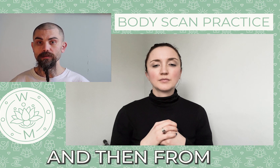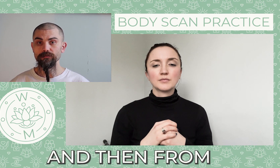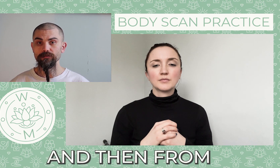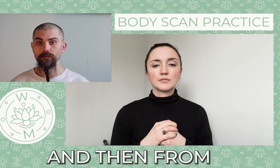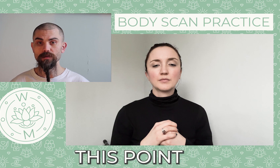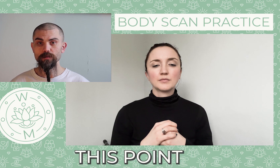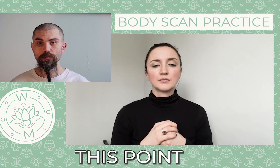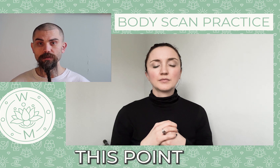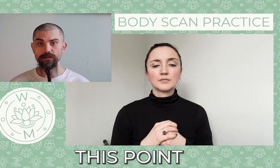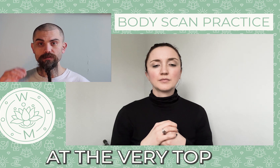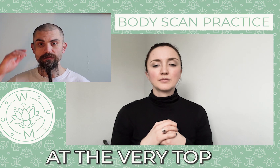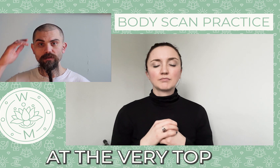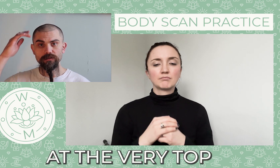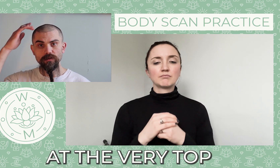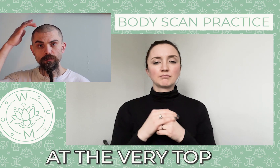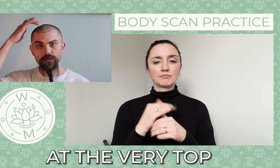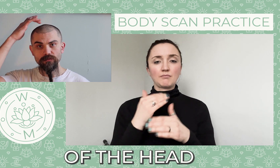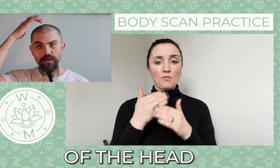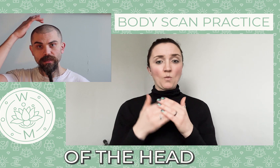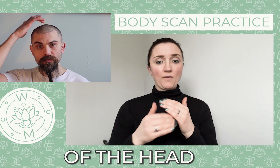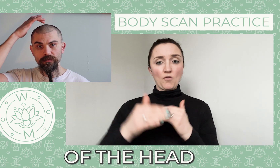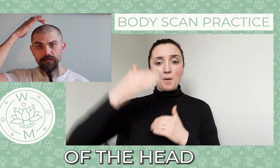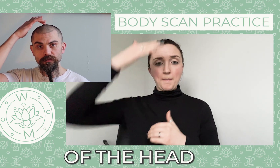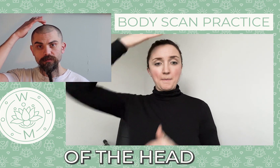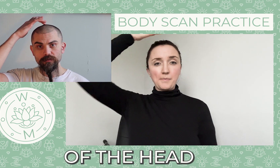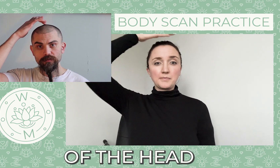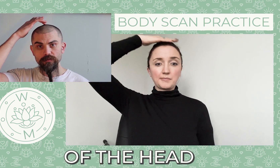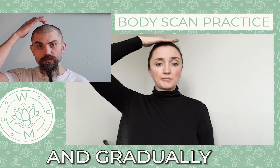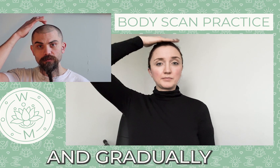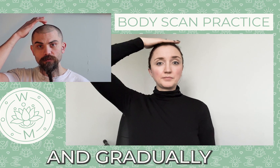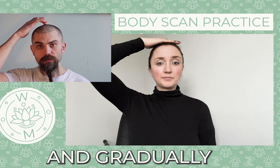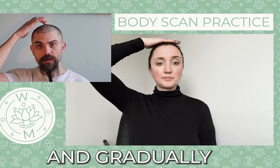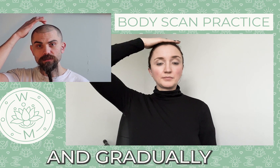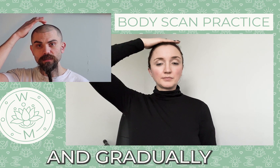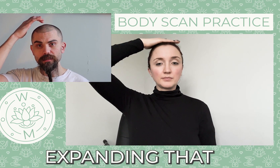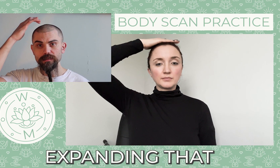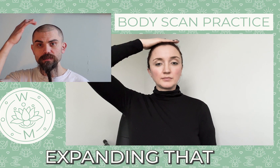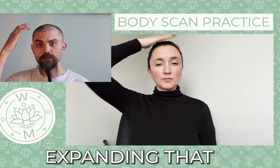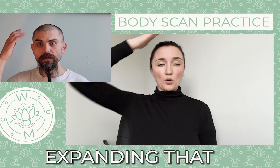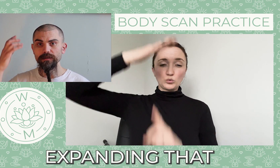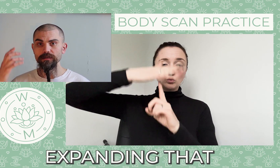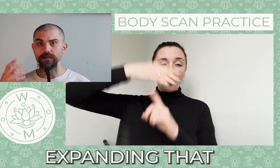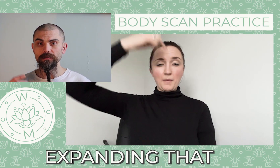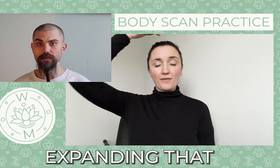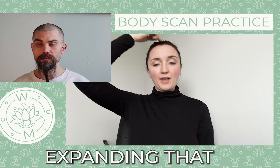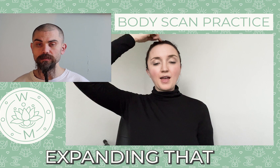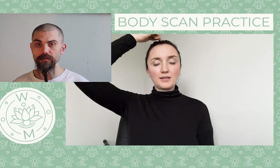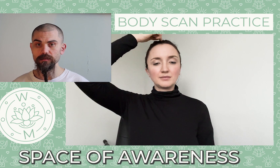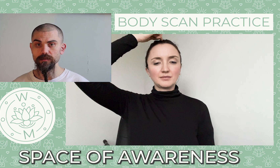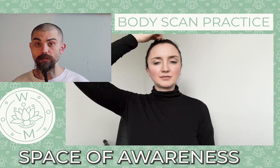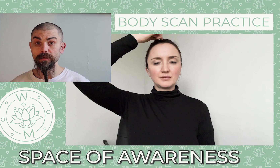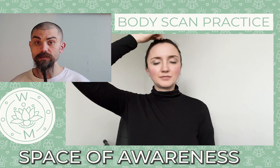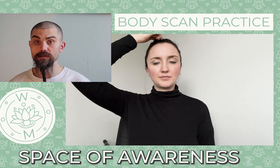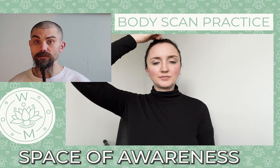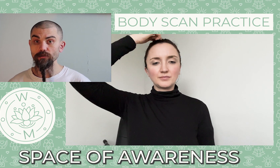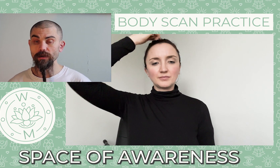And then from this point at the very top of the head, gradually expanding that space of